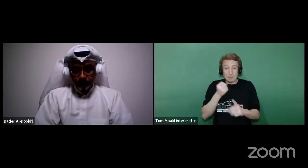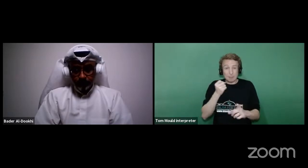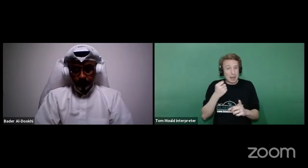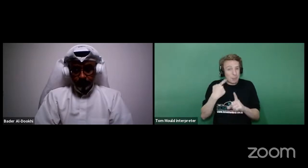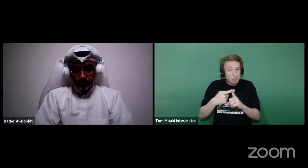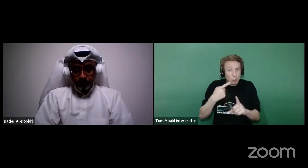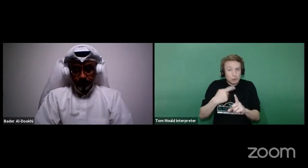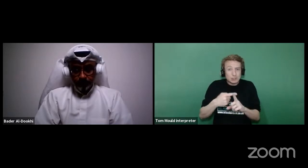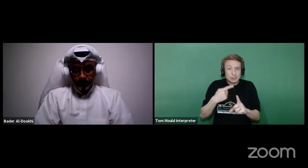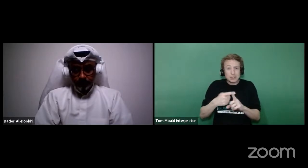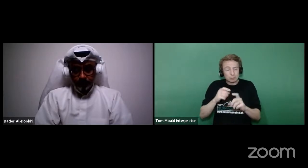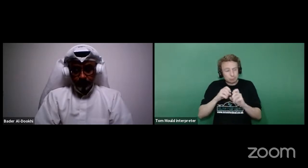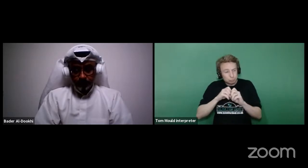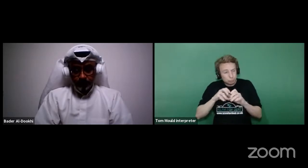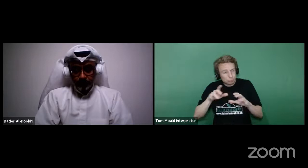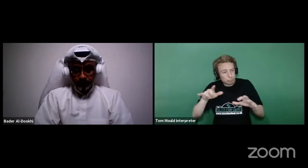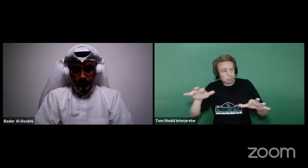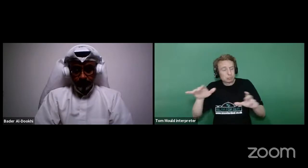that